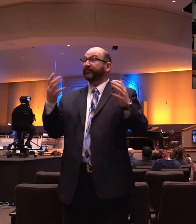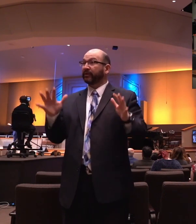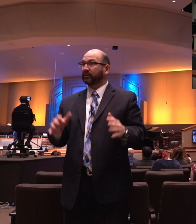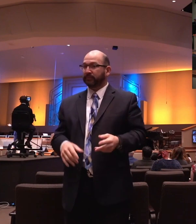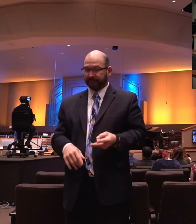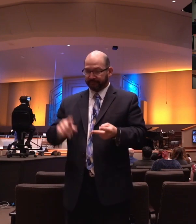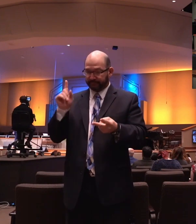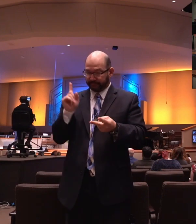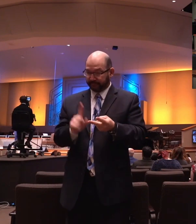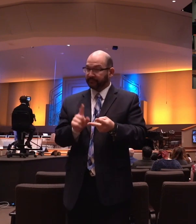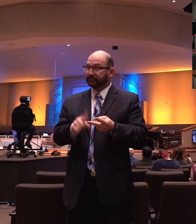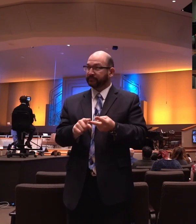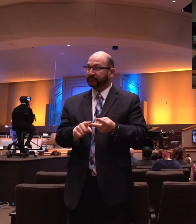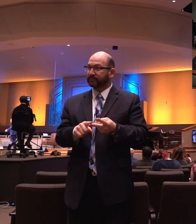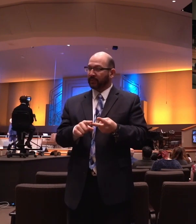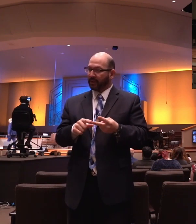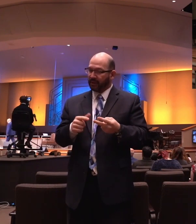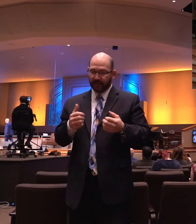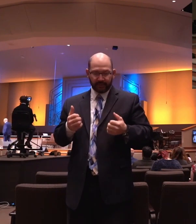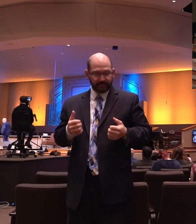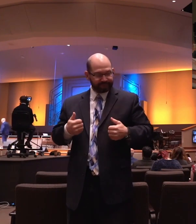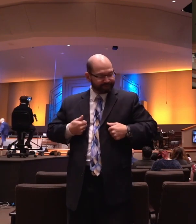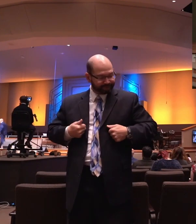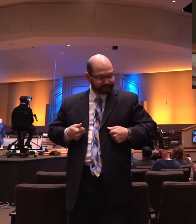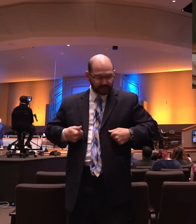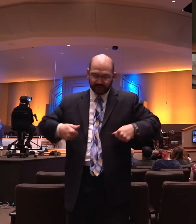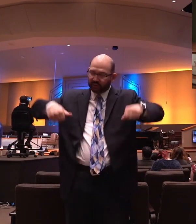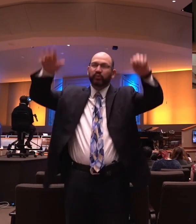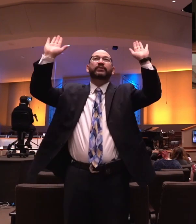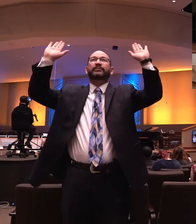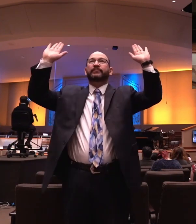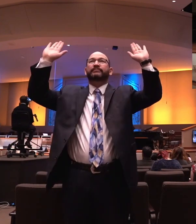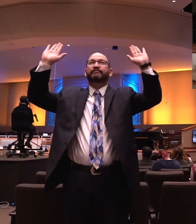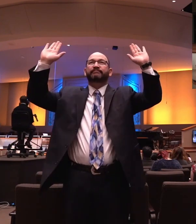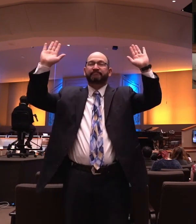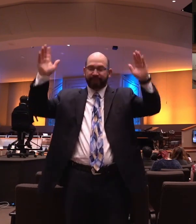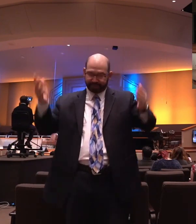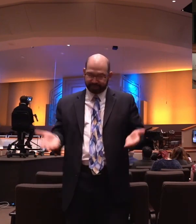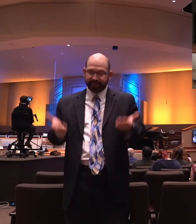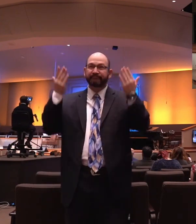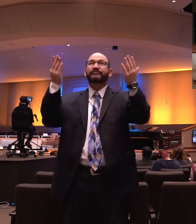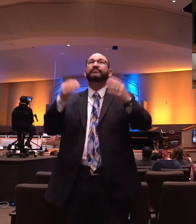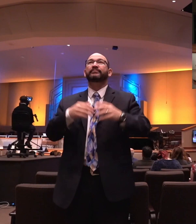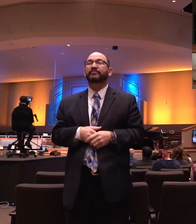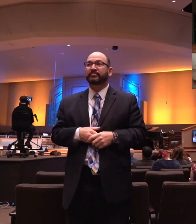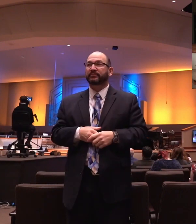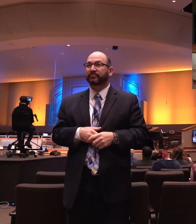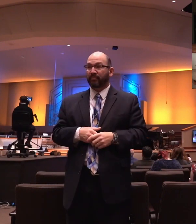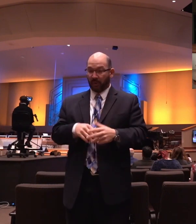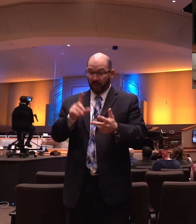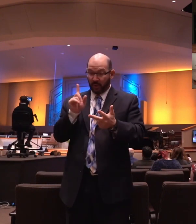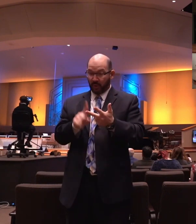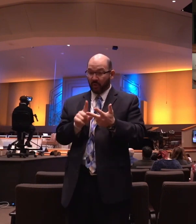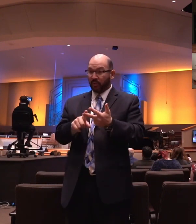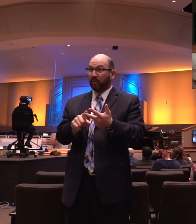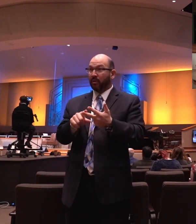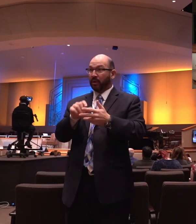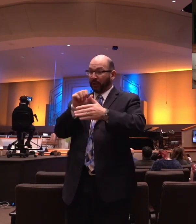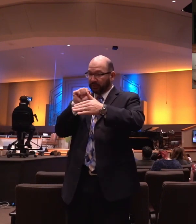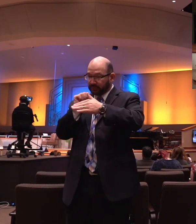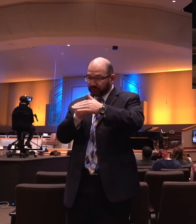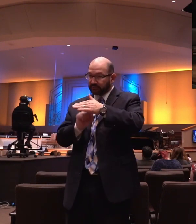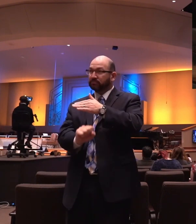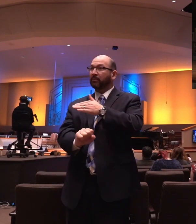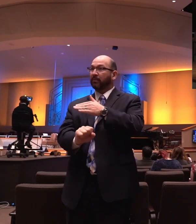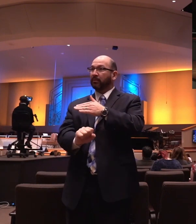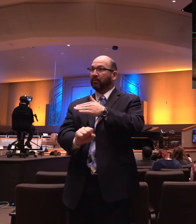here am I. Send me. God, what is it that you would have me to do? And then there's that submissiveness that allows us to